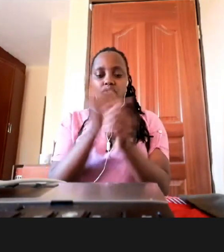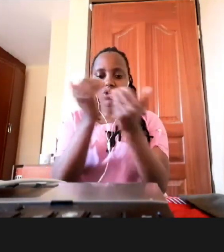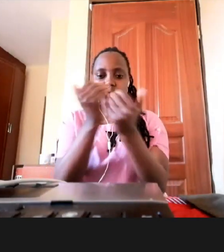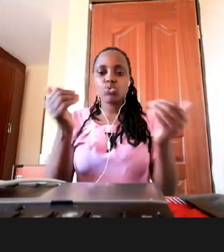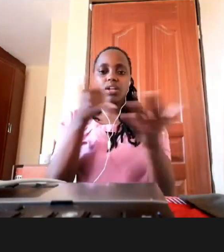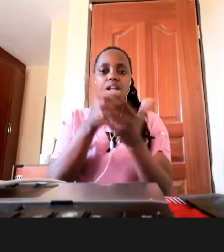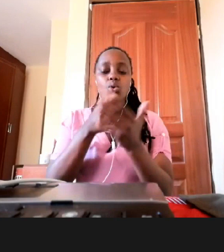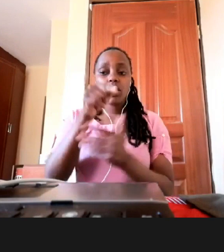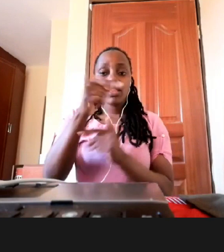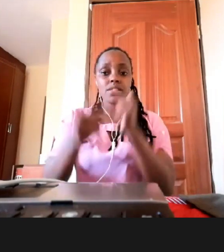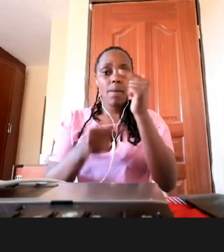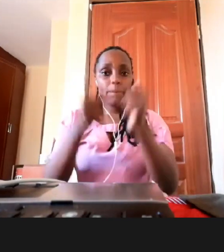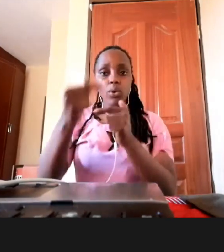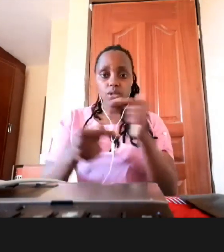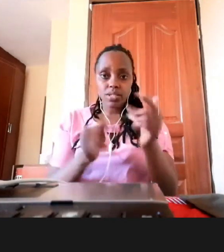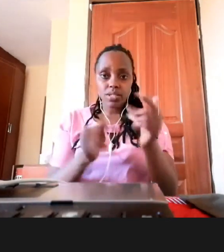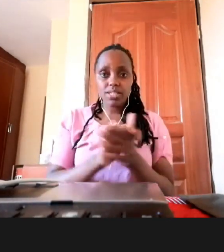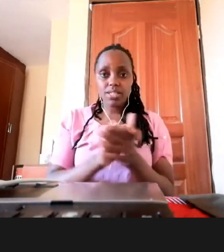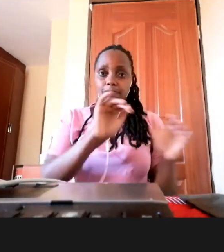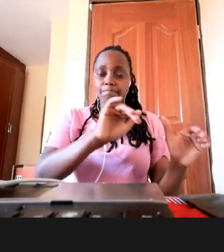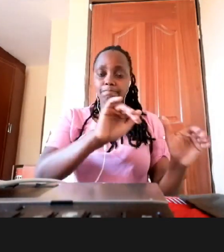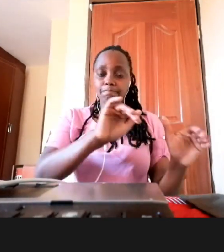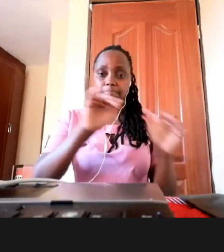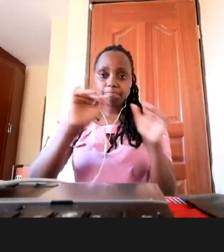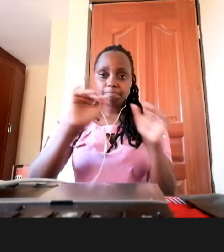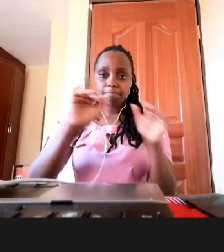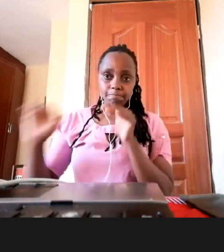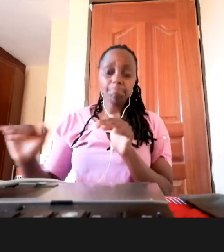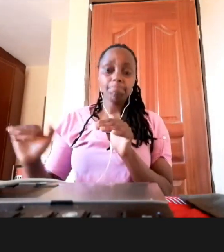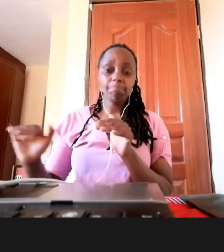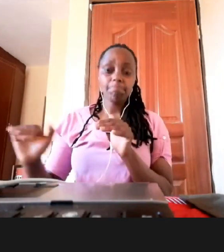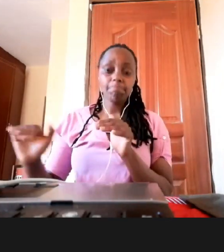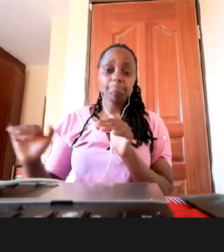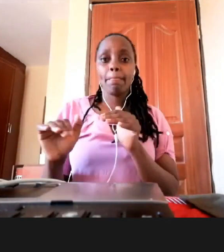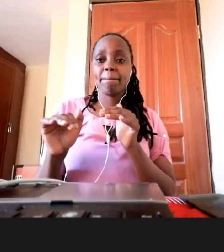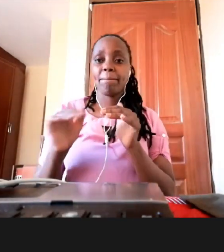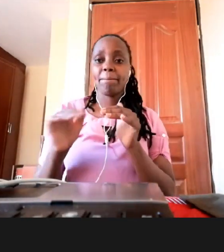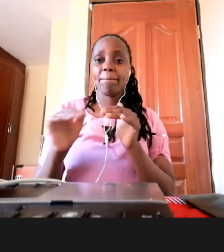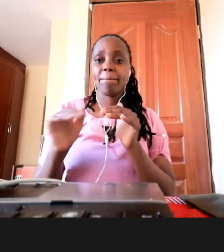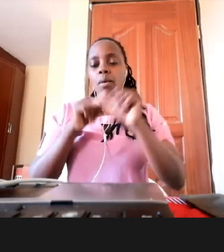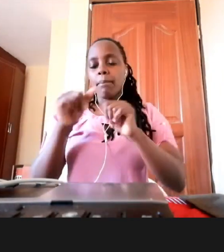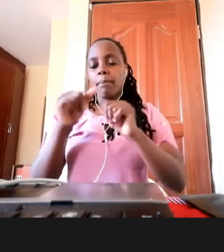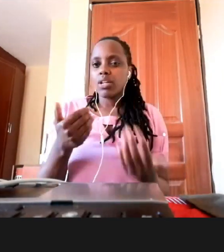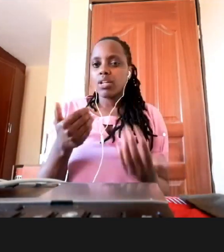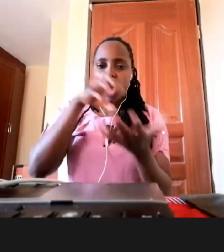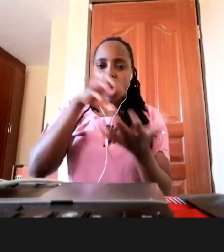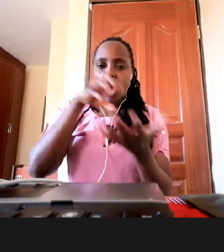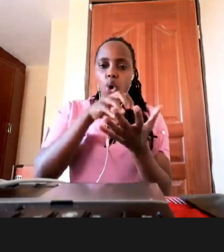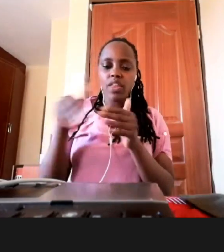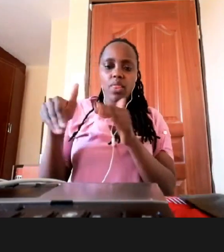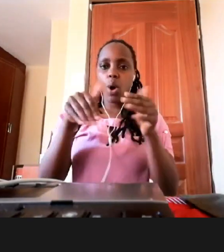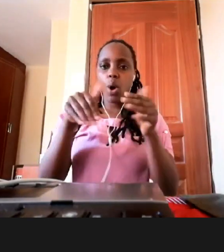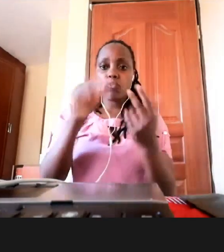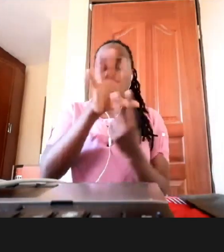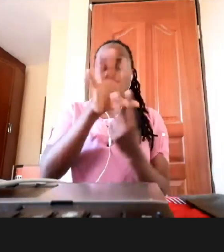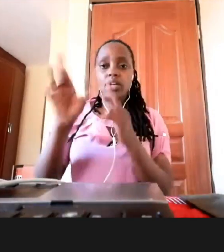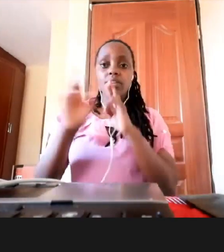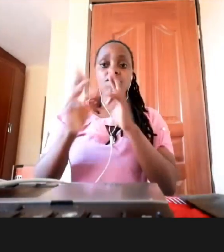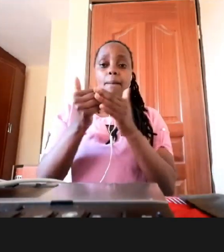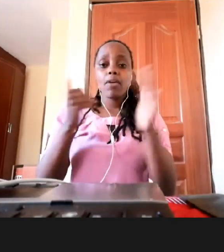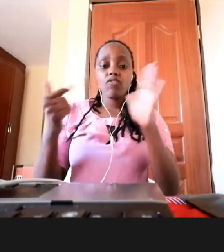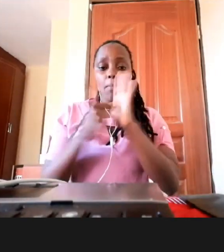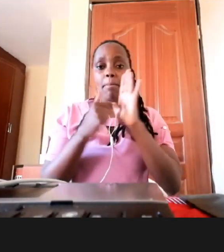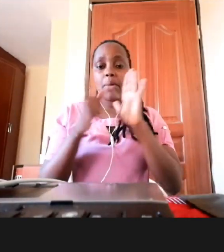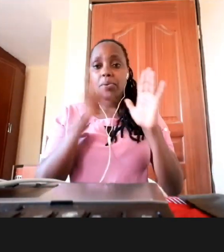process. Having said that, in terms of the content and the format of the alternative report, as I have